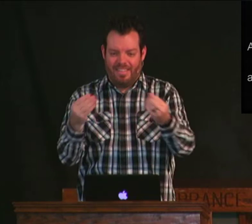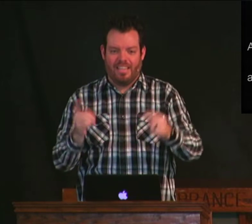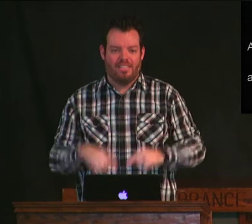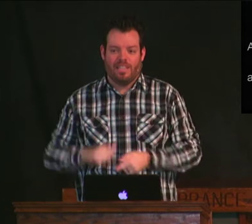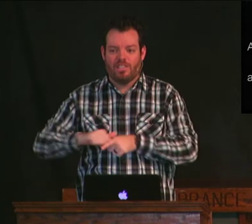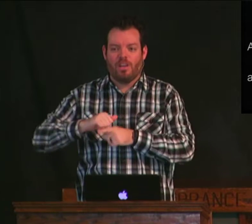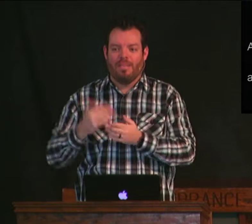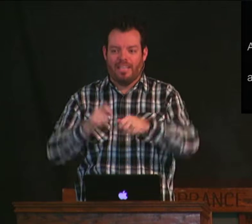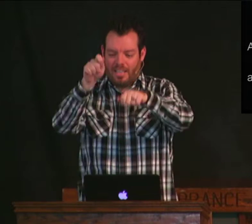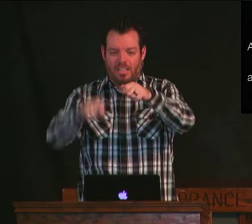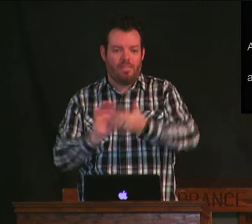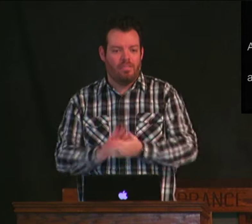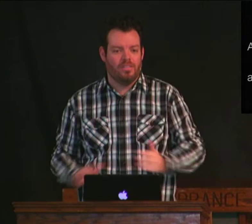I can't, so I need to sharpen again and cut the paper.